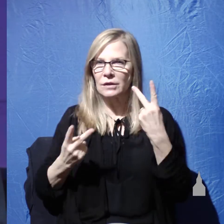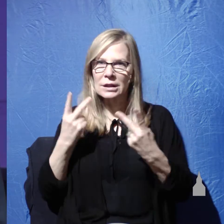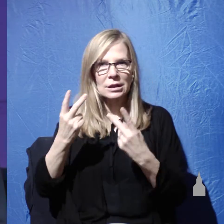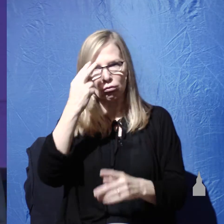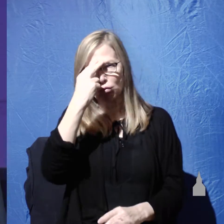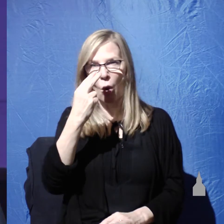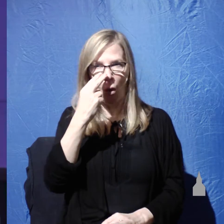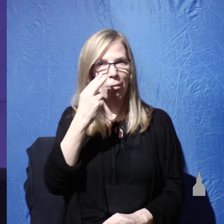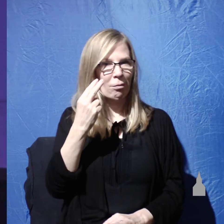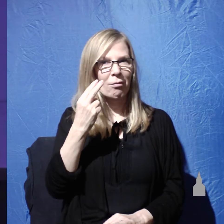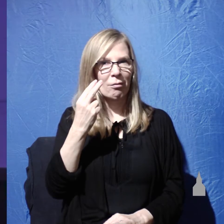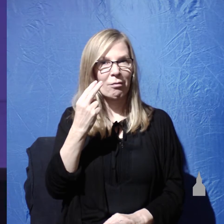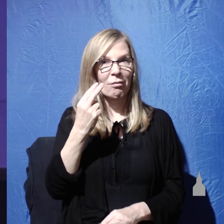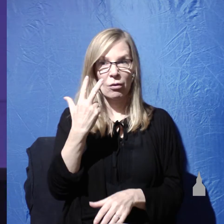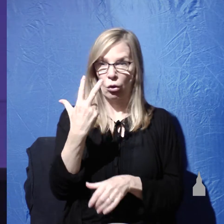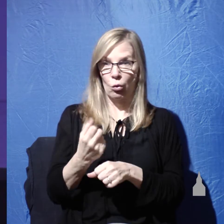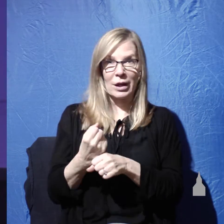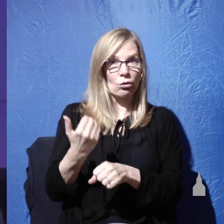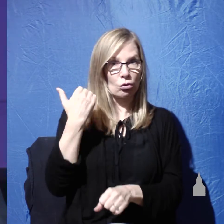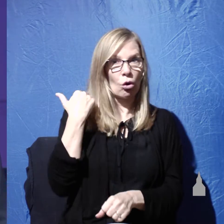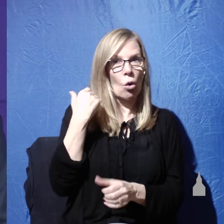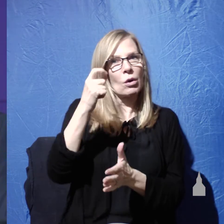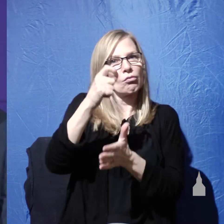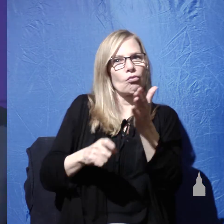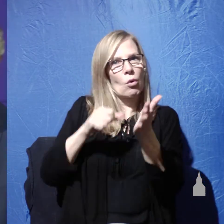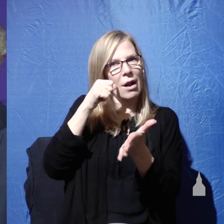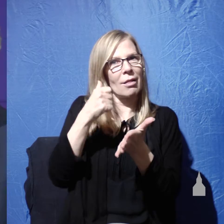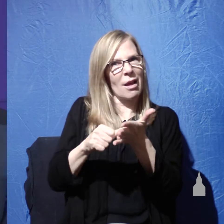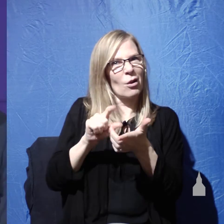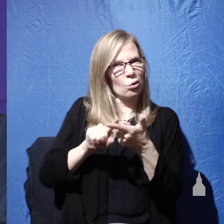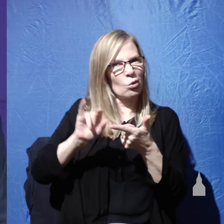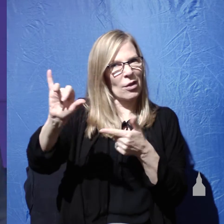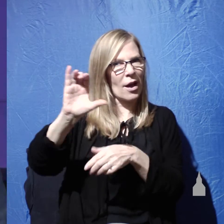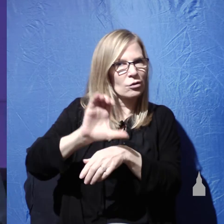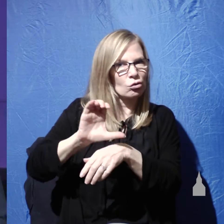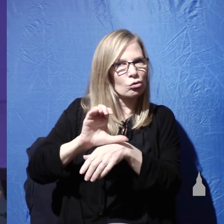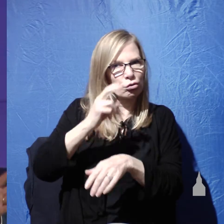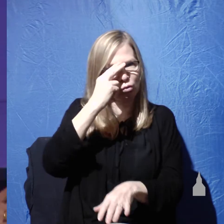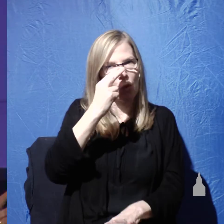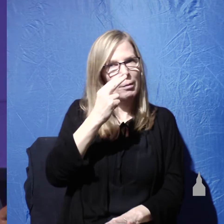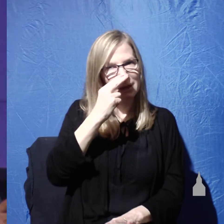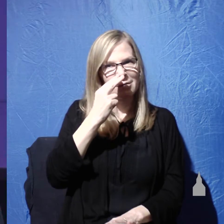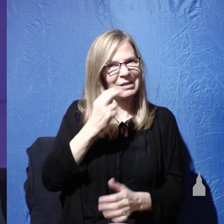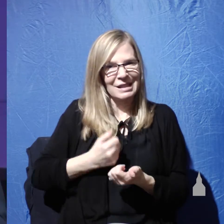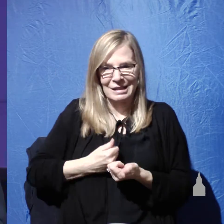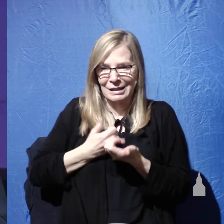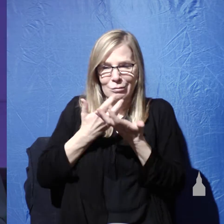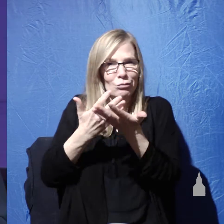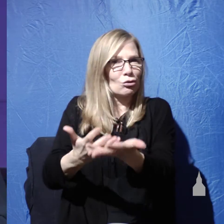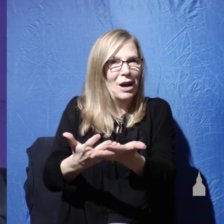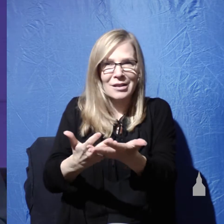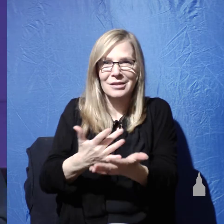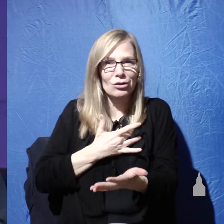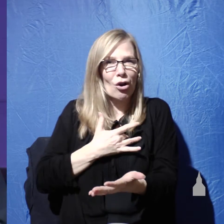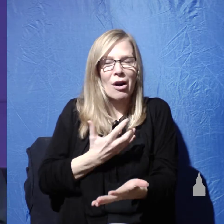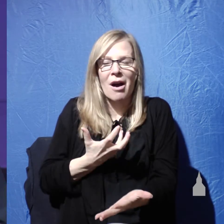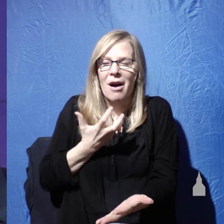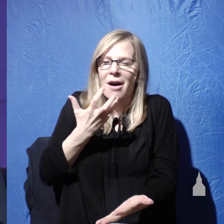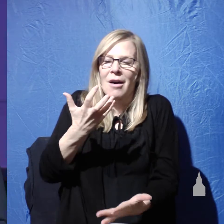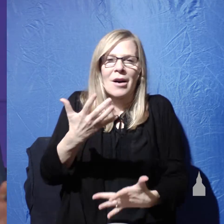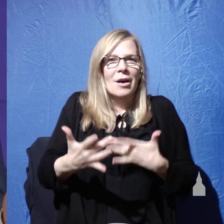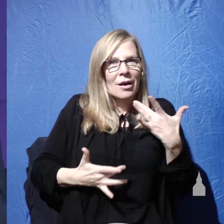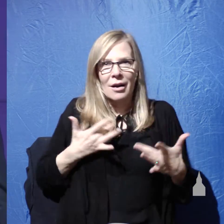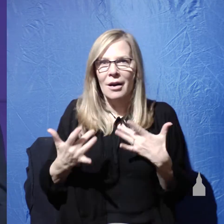3 years earlier, in his letter to the Romans, Paul had expressed this great eagerness that was in his heart to come to